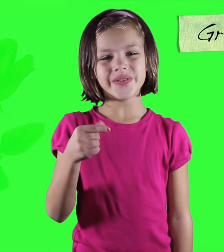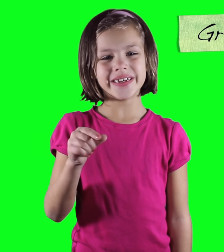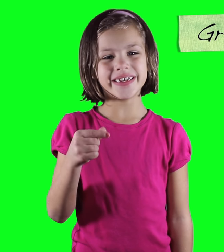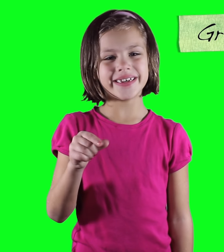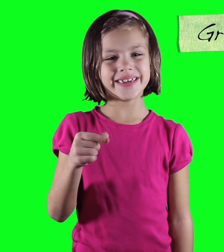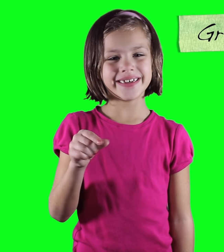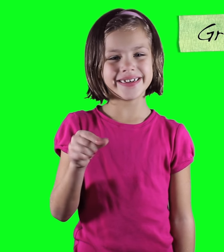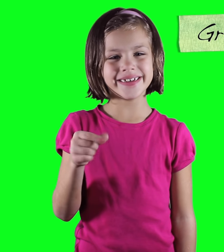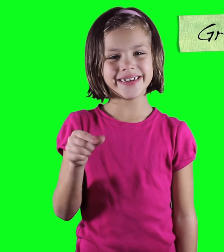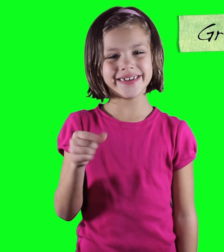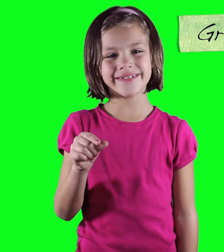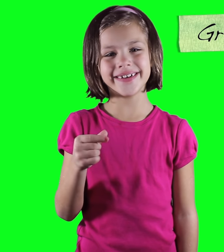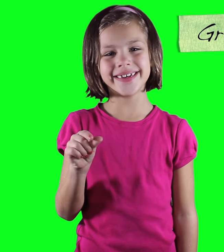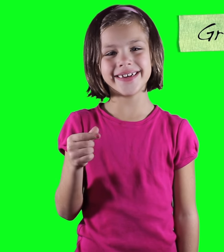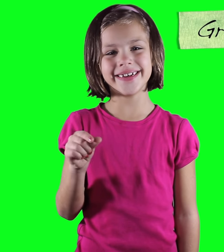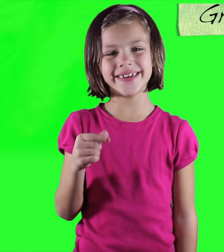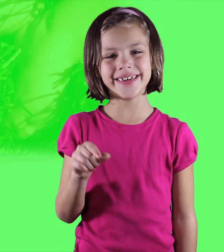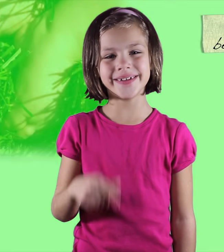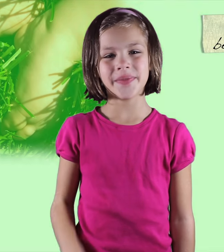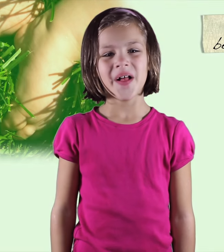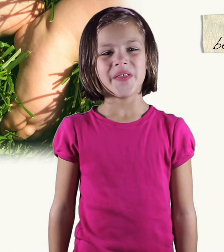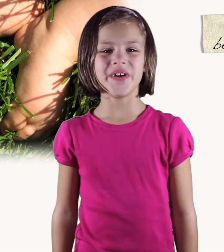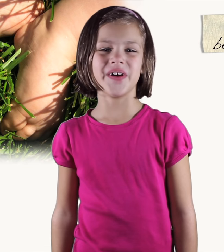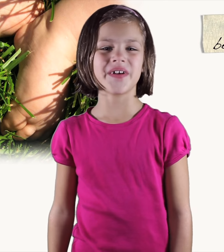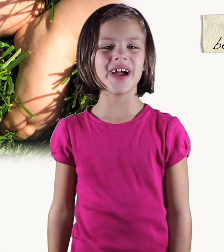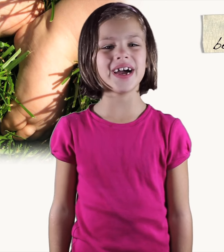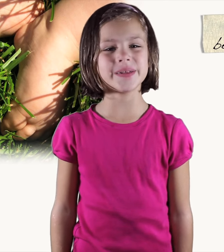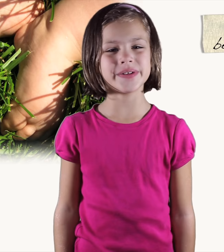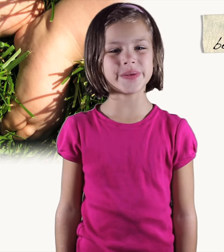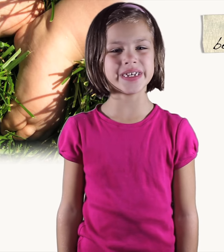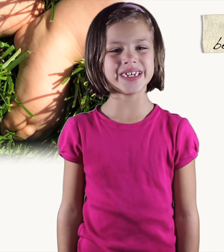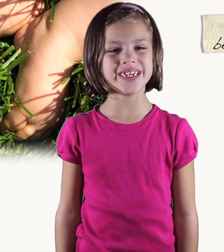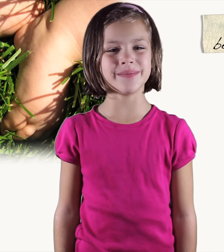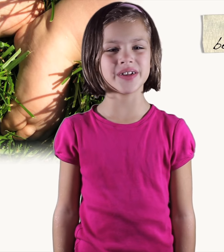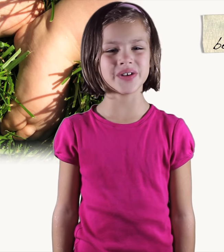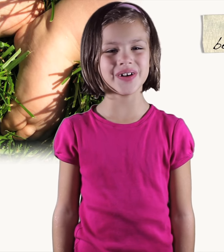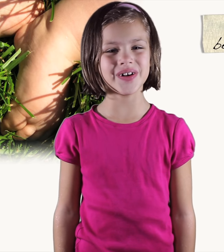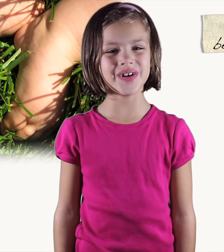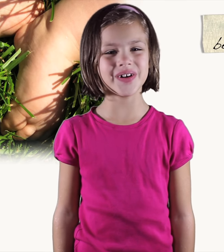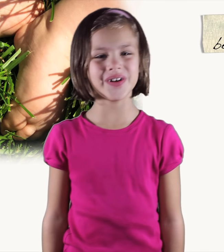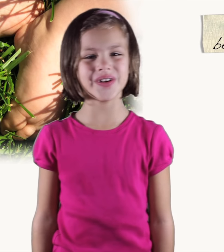Green, green, like grass between my toes